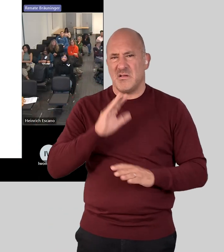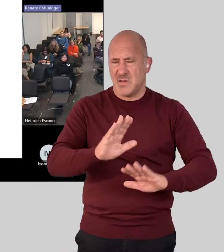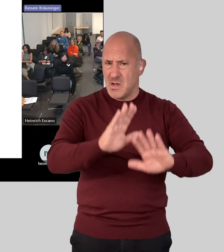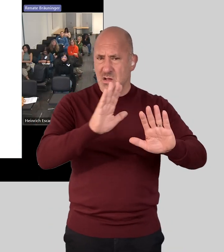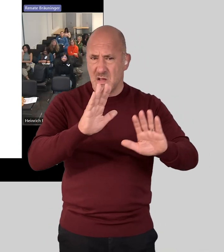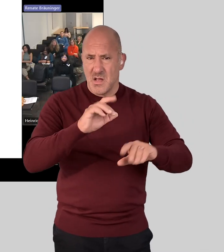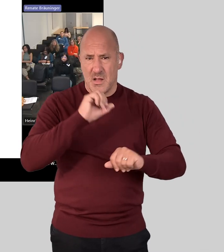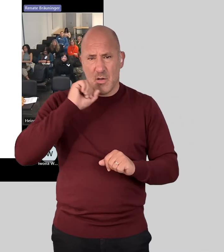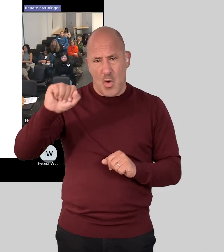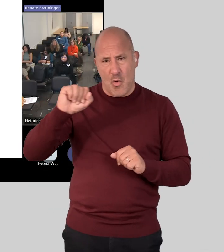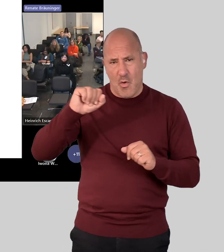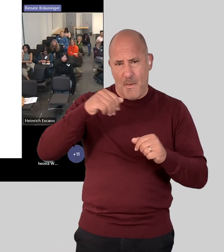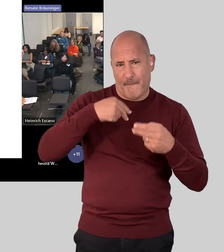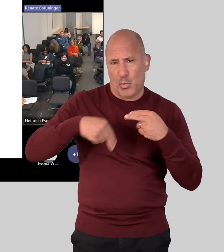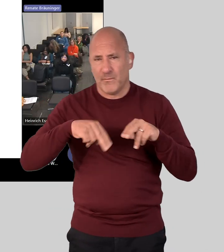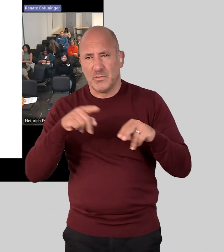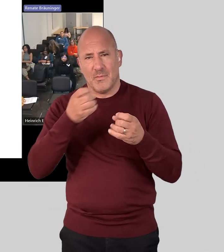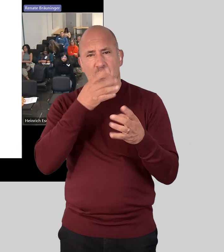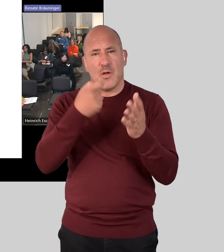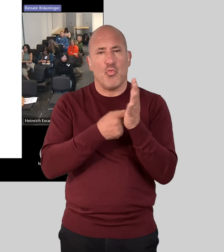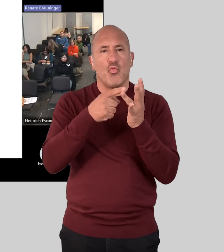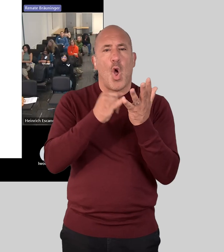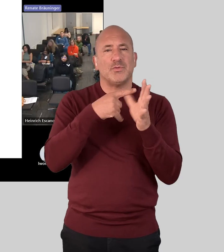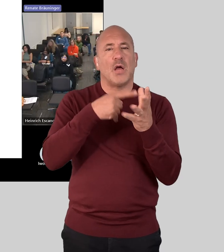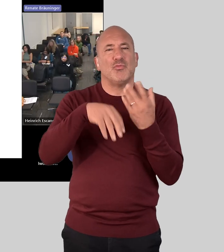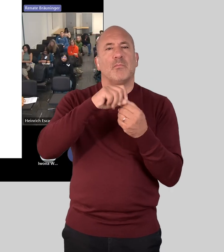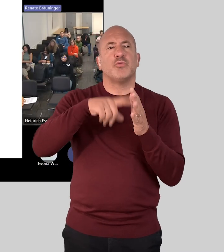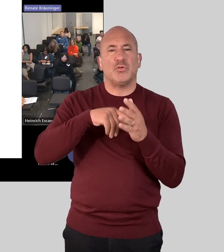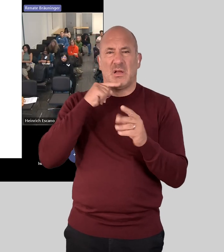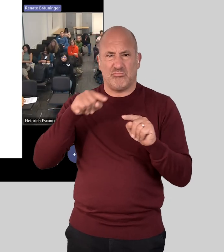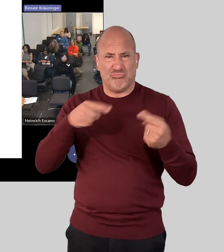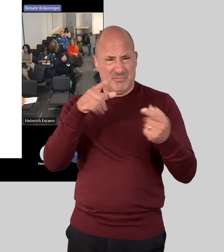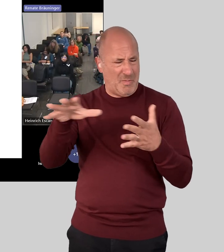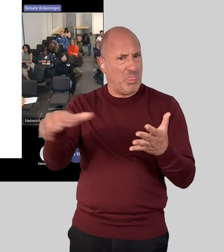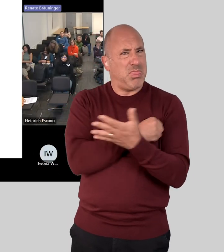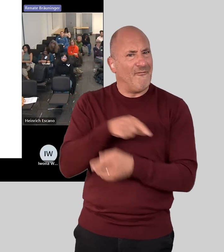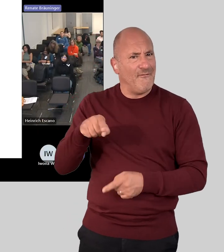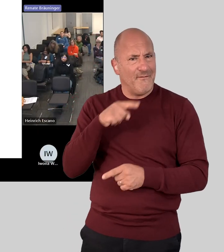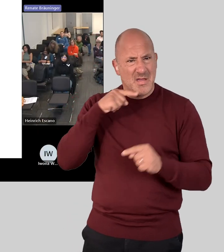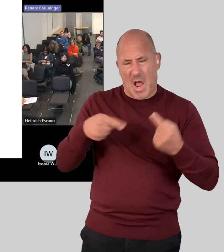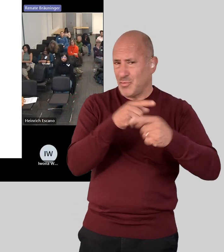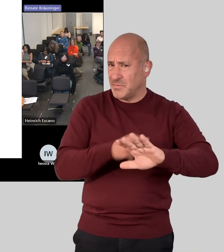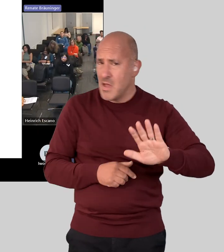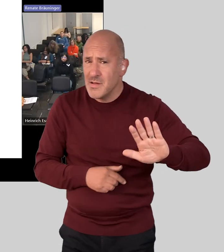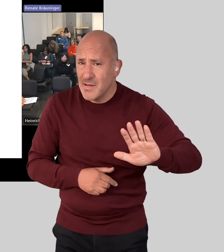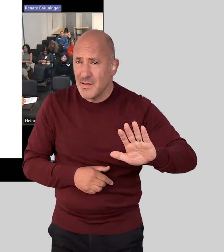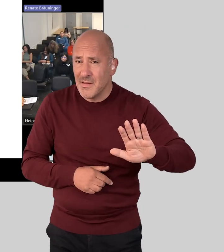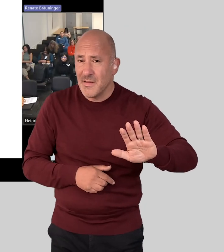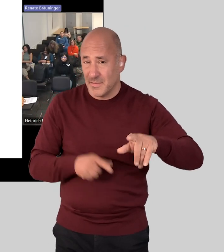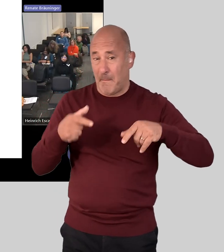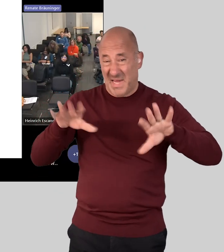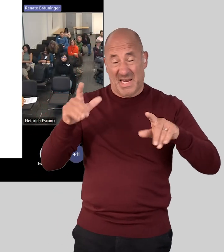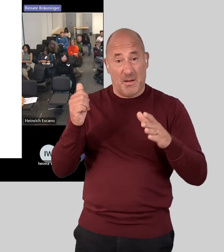Unquote. The Kersmacher not only counteracted the theft, in quotation marks, of her movement vocabulary with